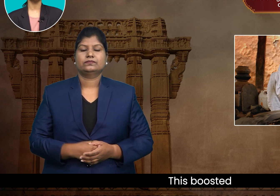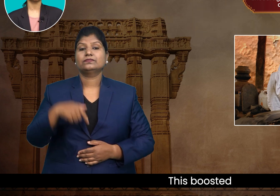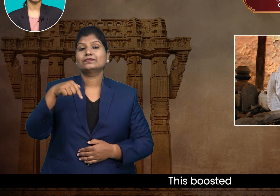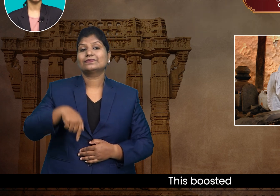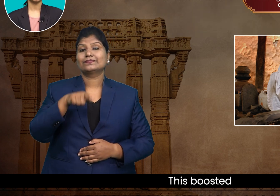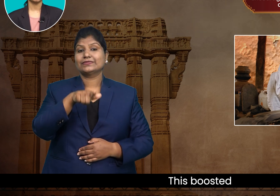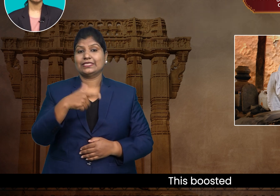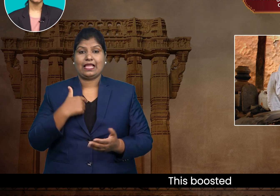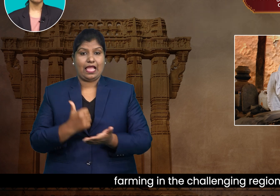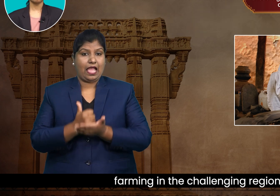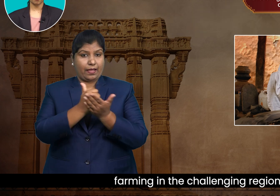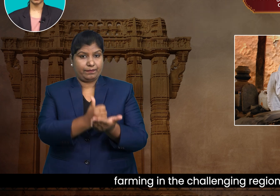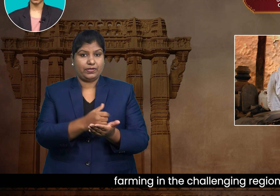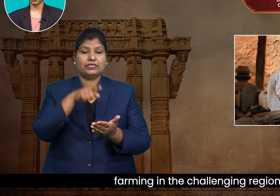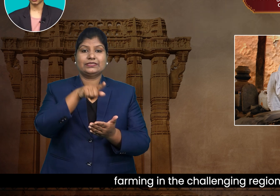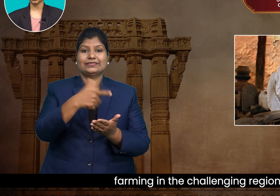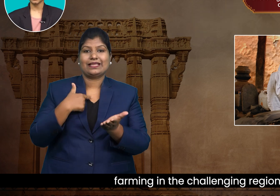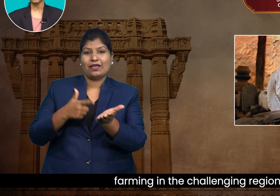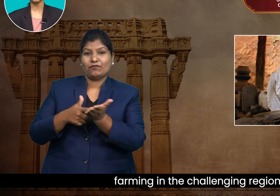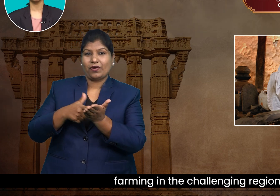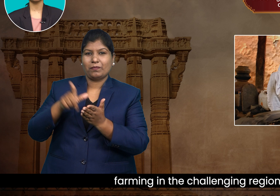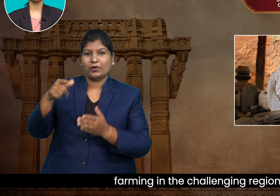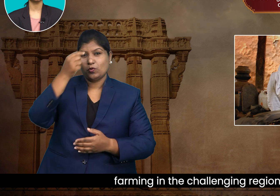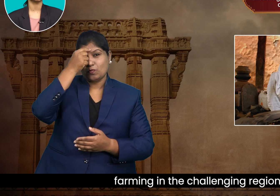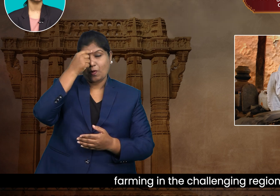This boosted farming in the